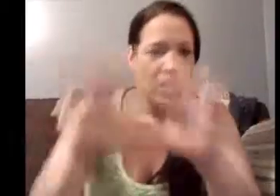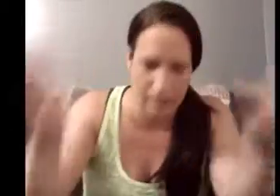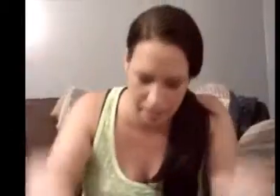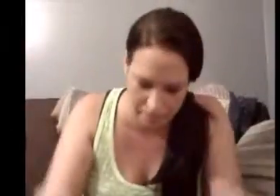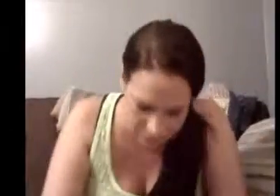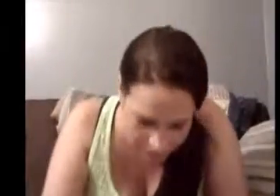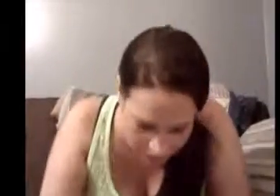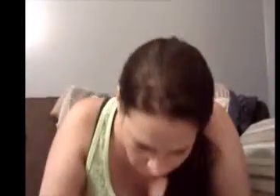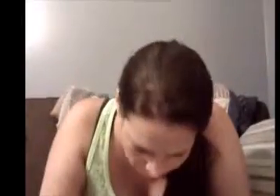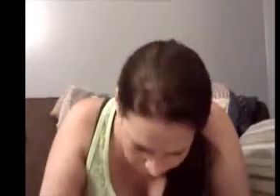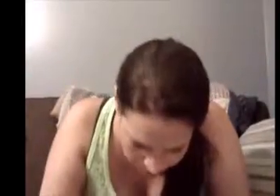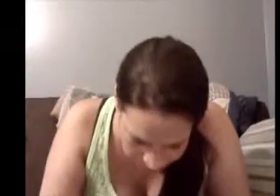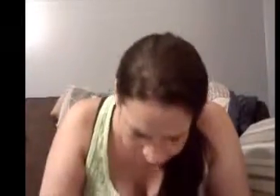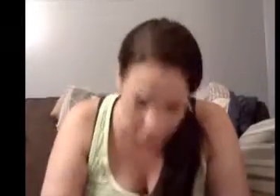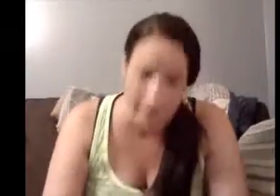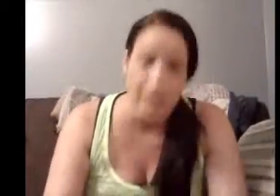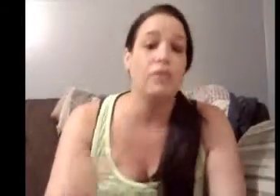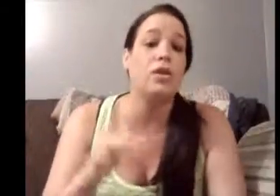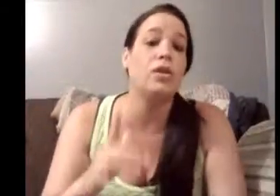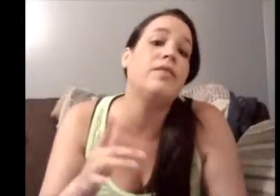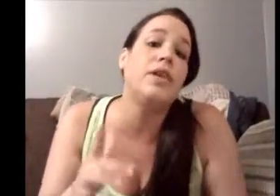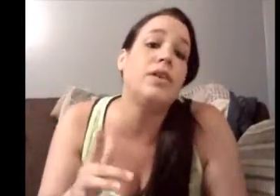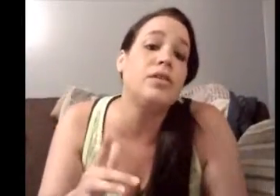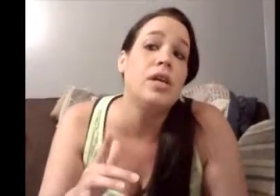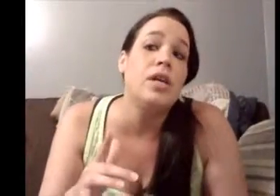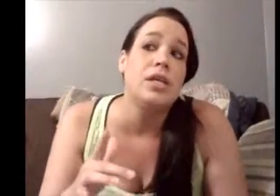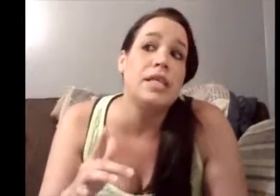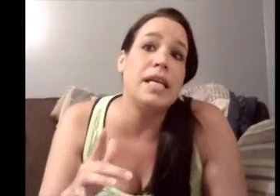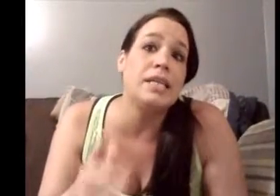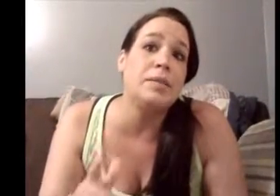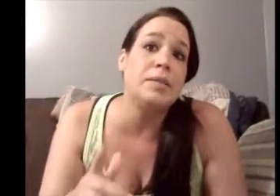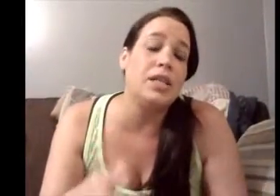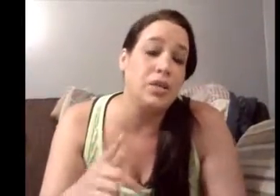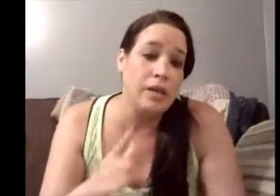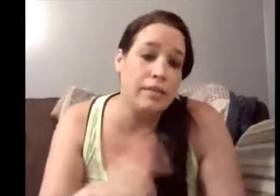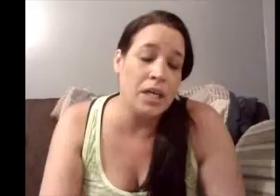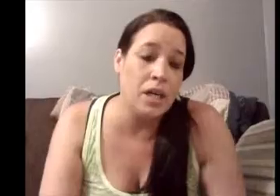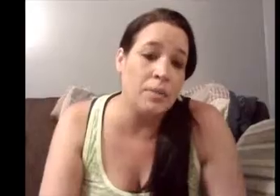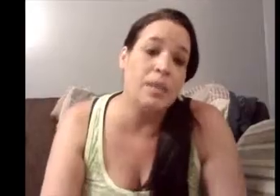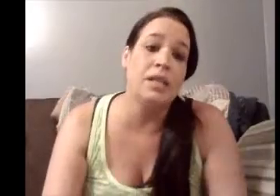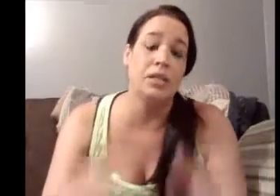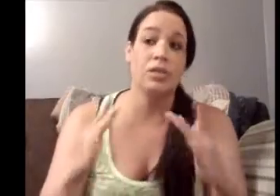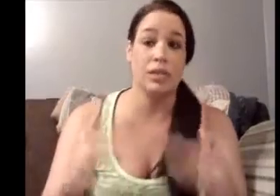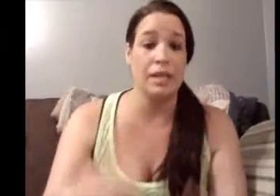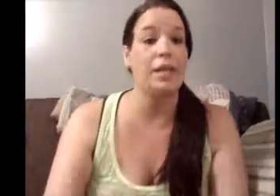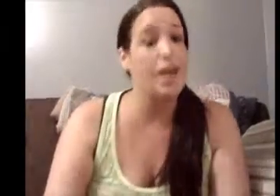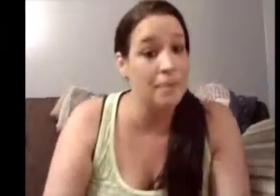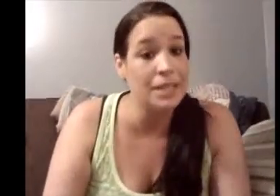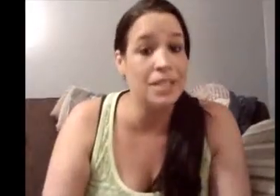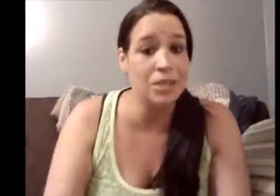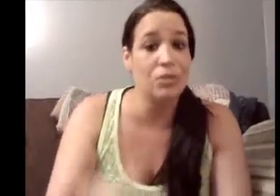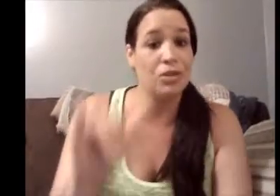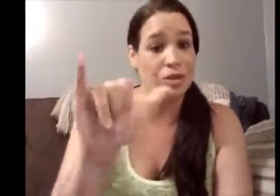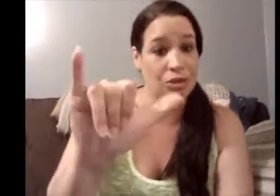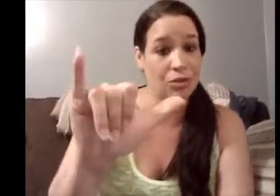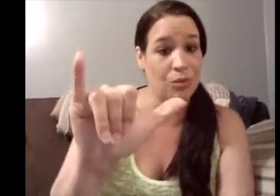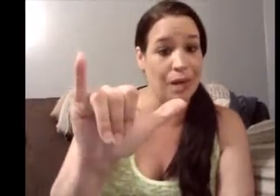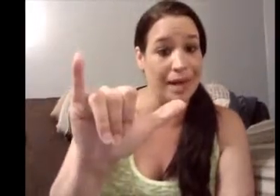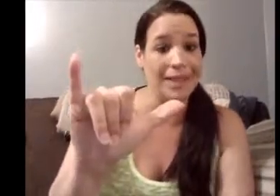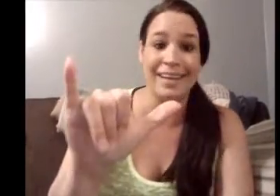that. Anyway, if they're saying something that you have in common and you're saying, yeah, me too, you're going to do the Y